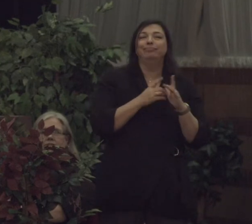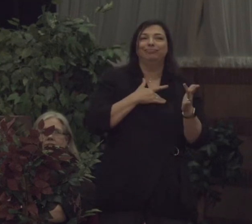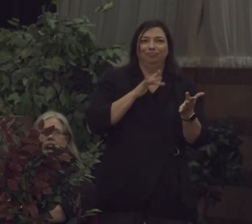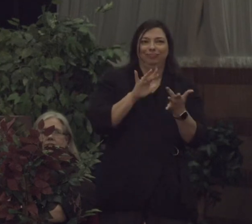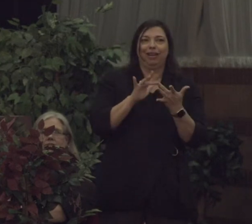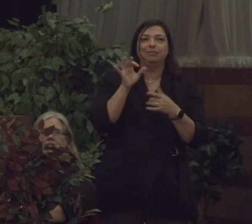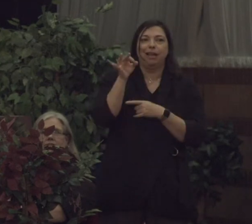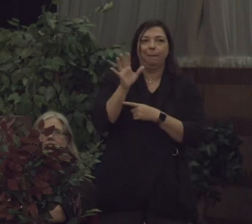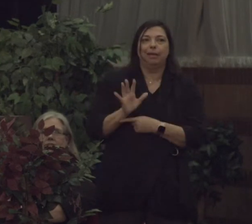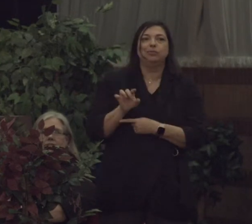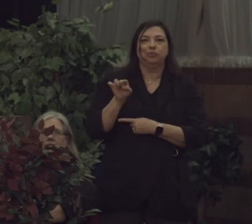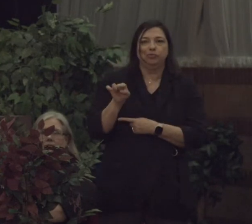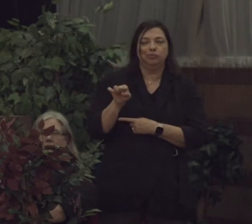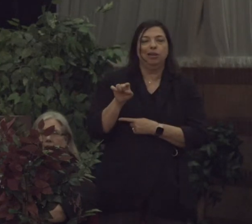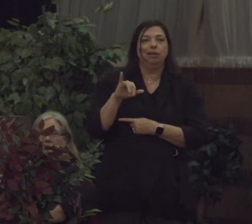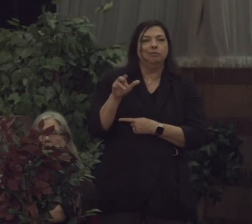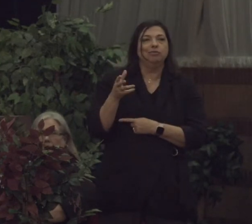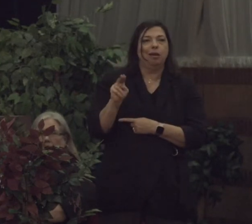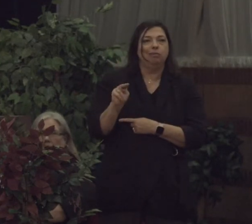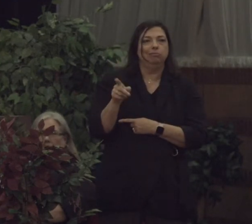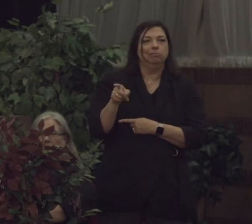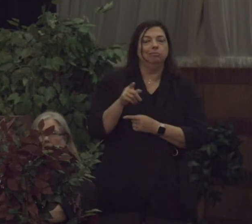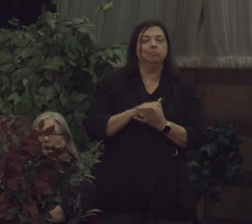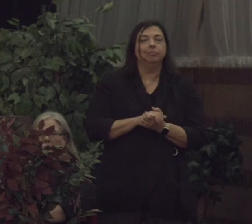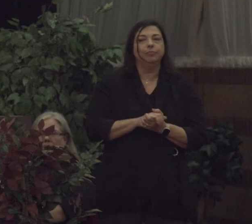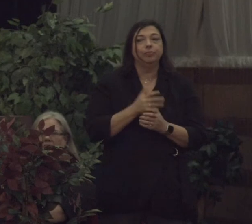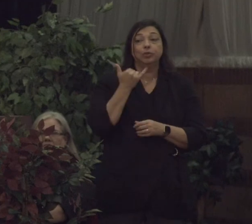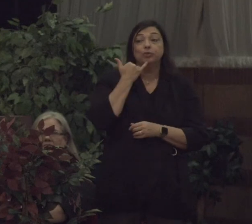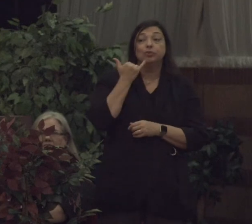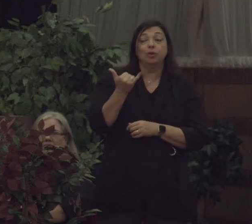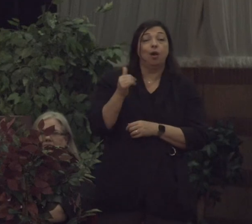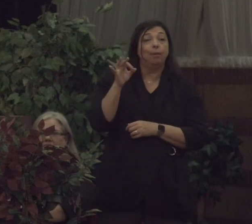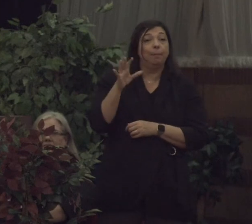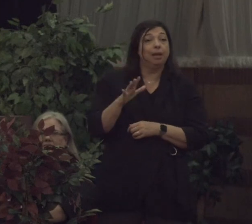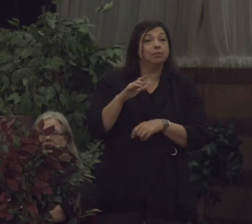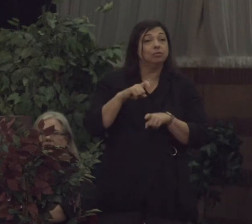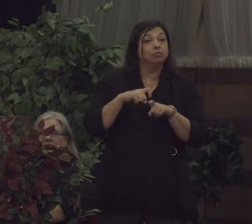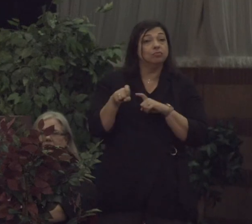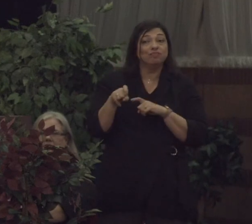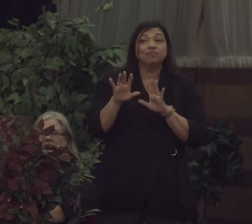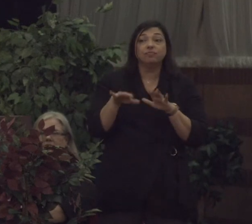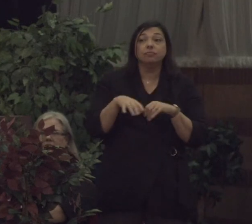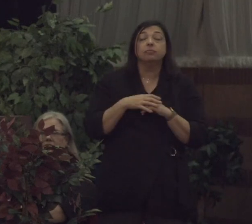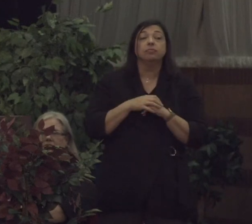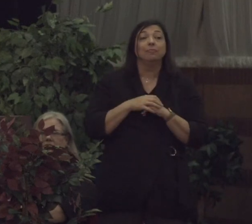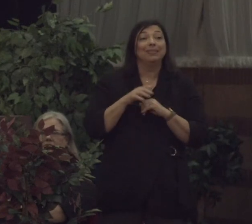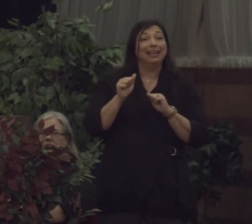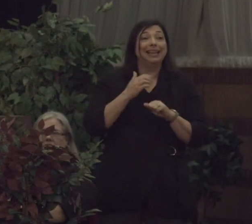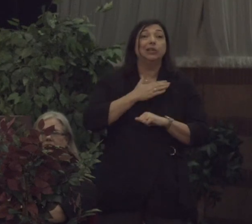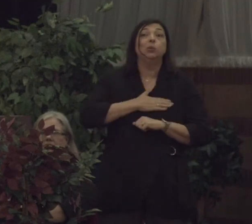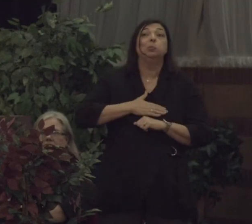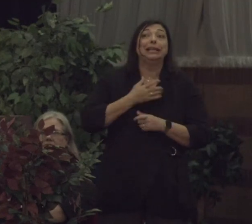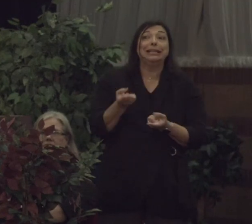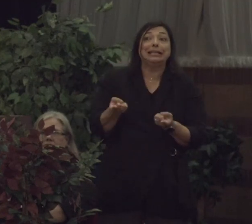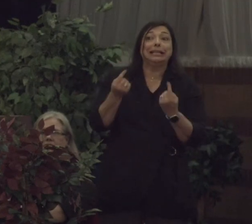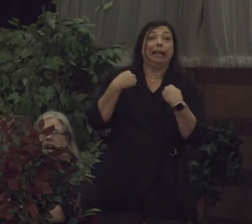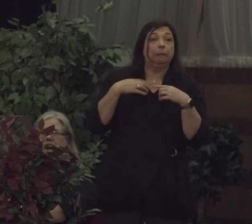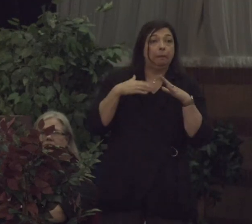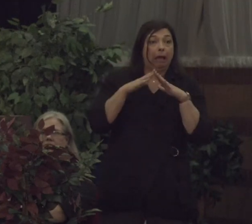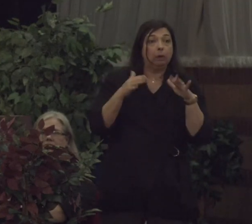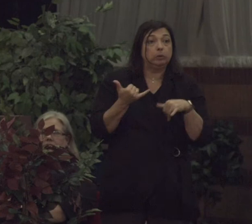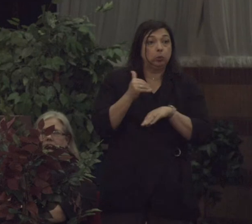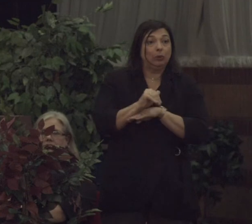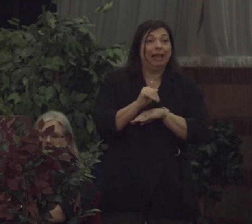my pastor, Pastor John. So she called Pastor John on the phone, Pastor, can you please come over to my house